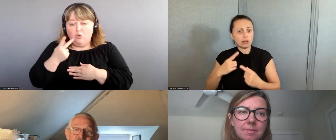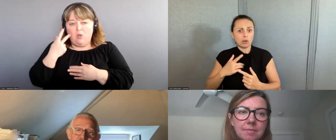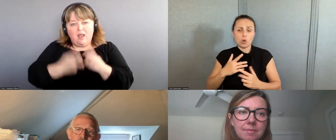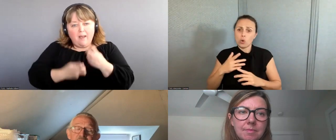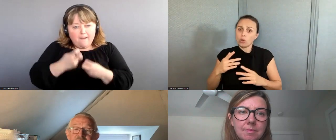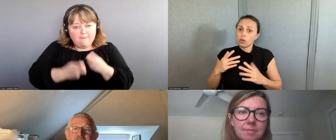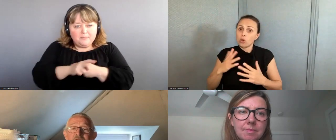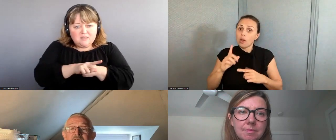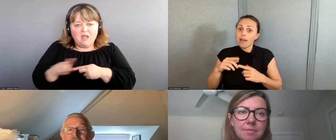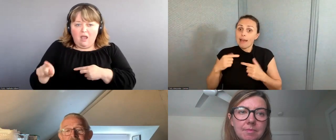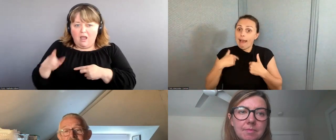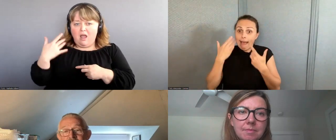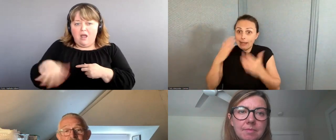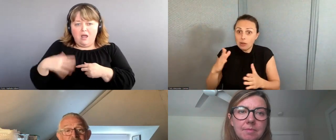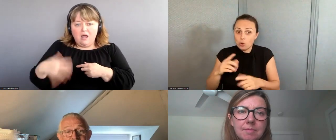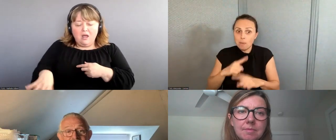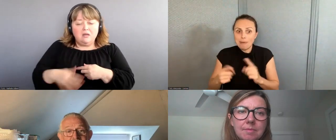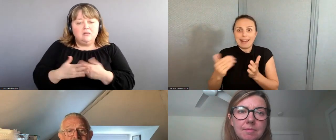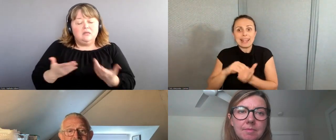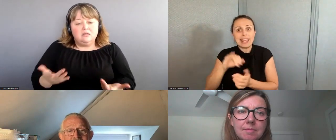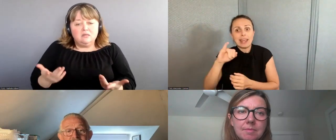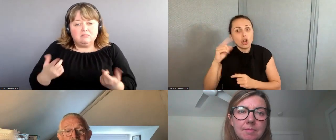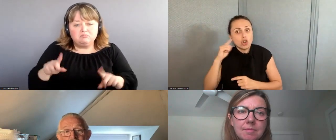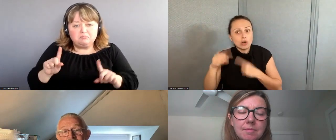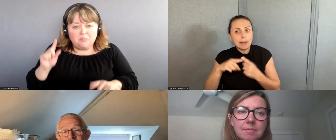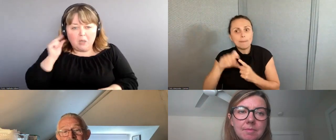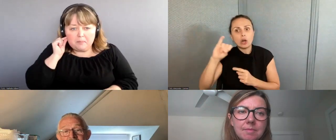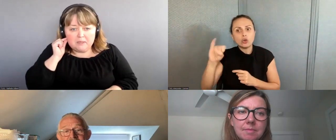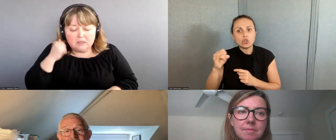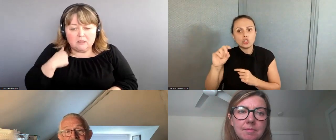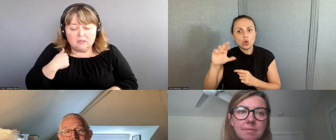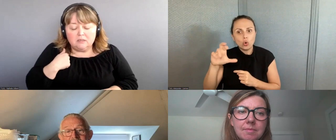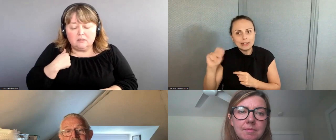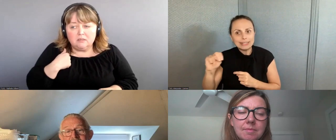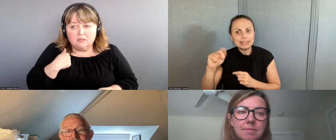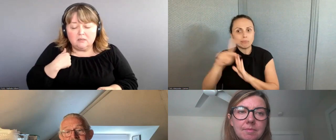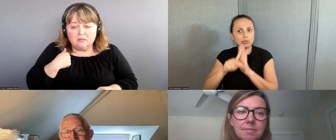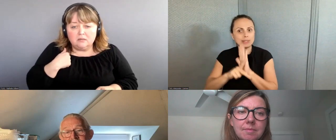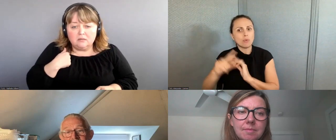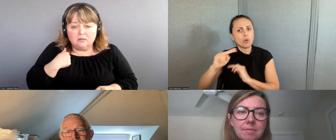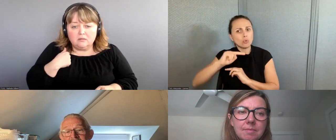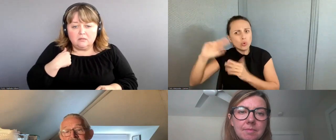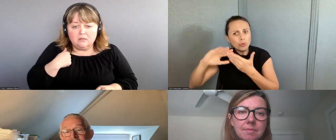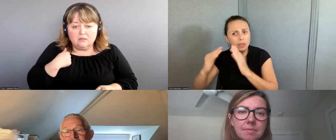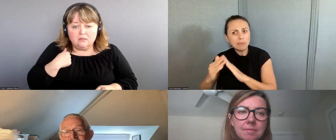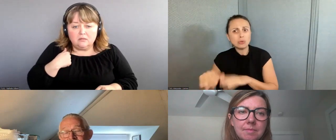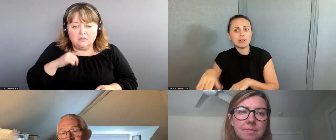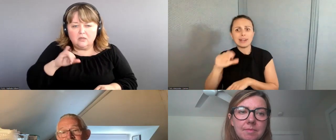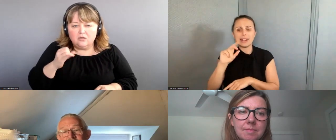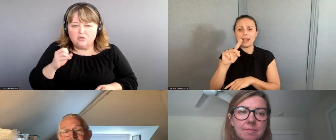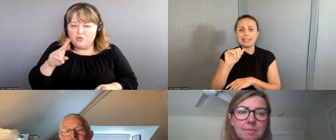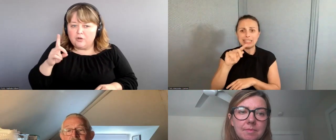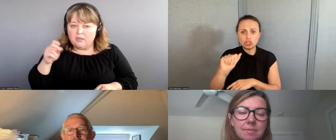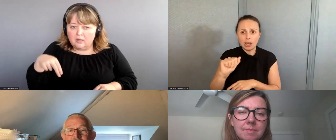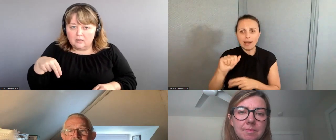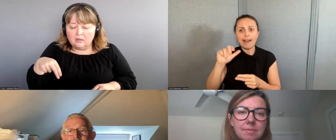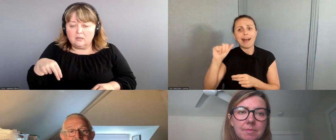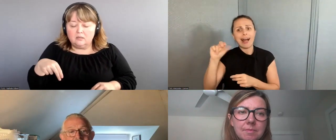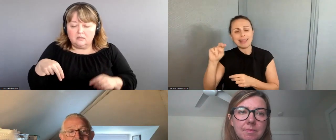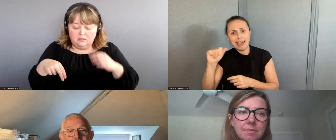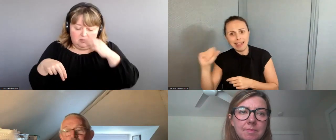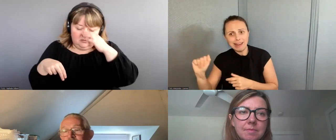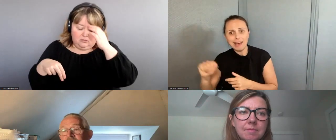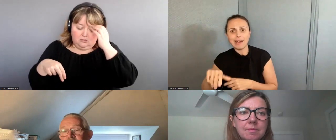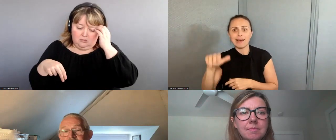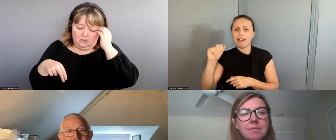or did know, but again, Jordan's principal, the northern communities, Khadija, Alana, Jennifer, Abi.